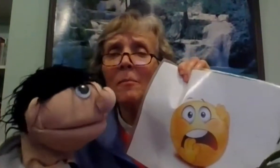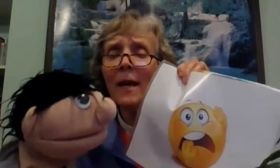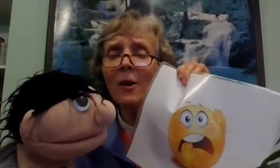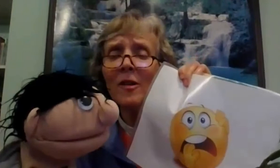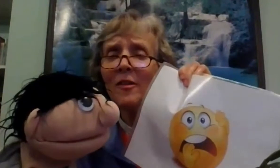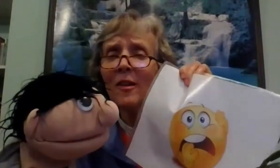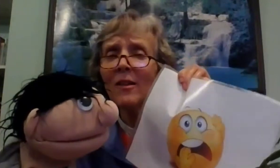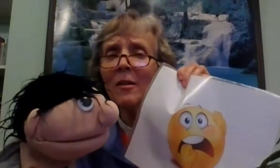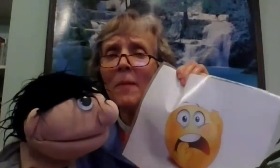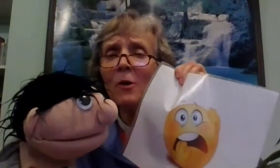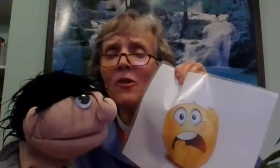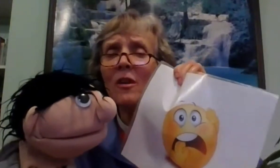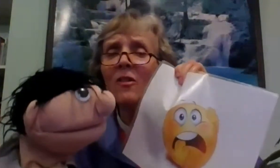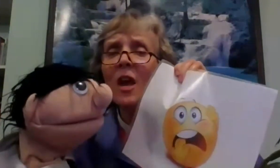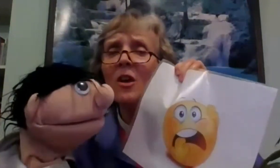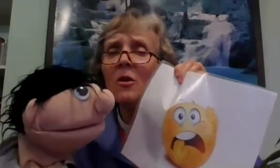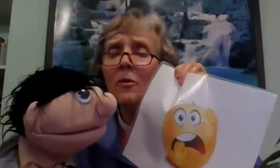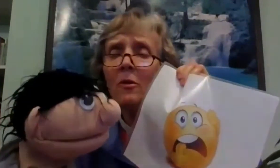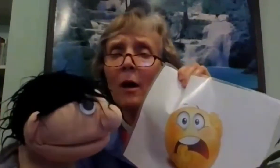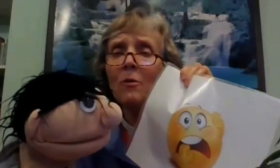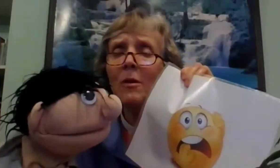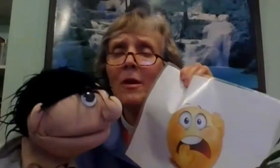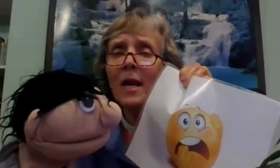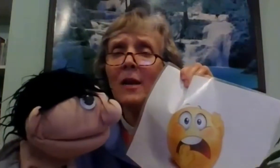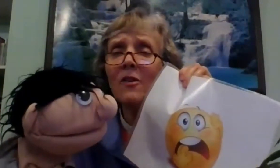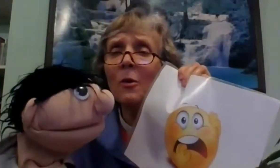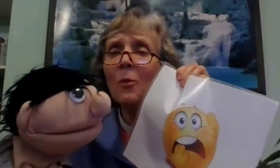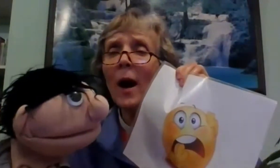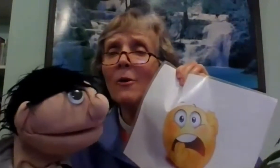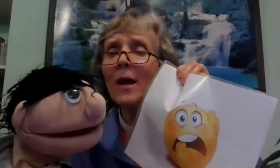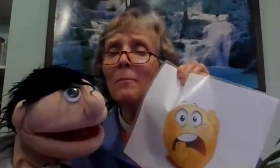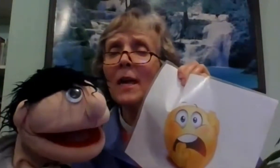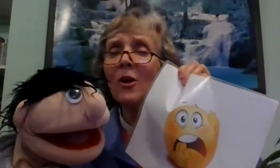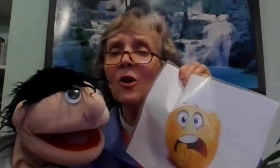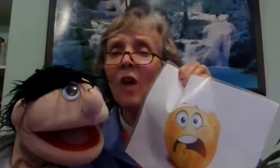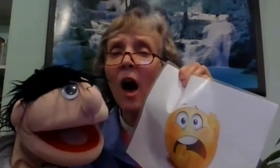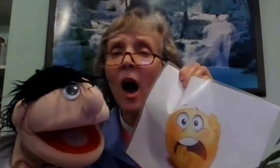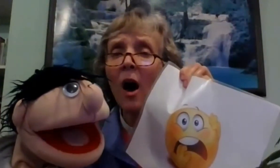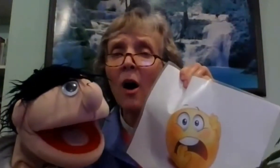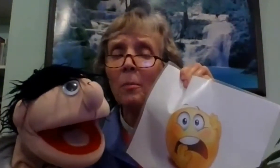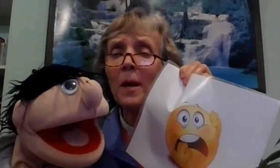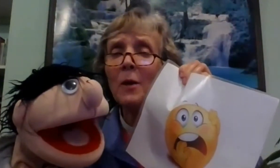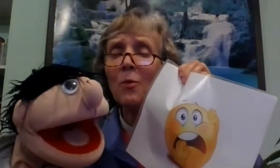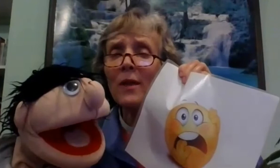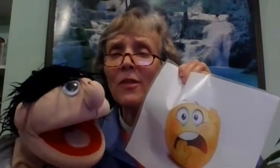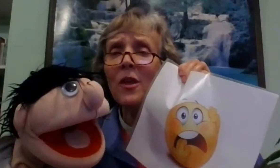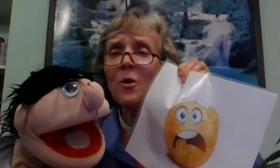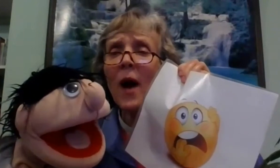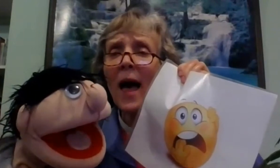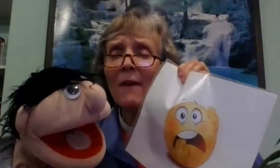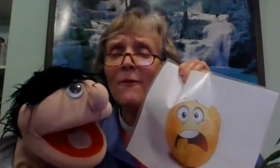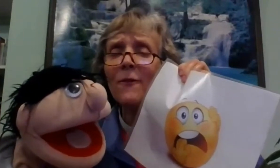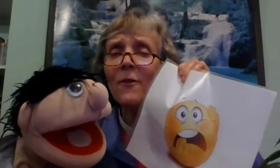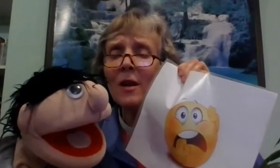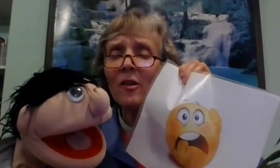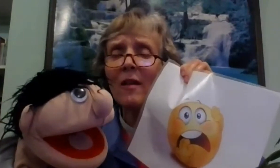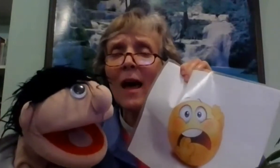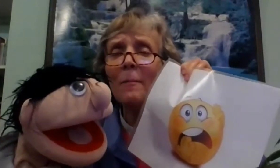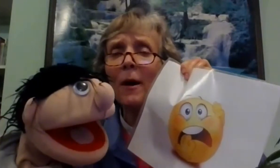because he said to Moses, "You don't need to worry because I'll be with you every step of